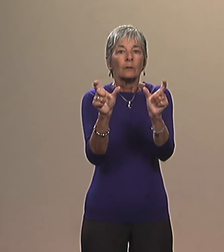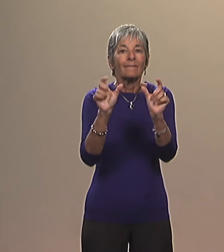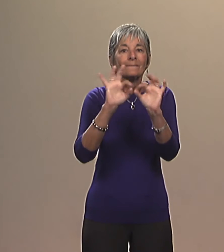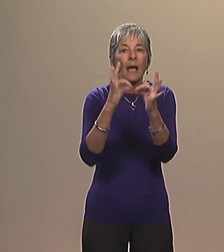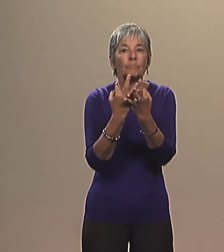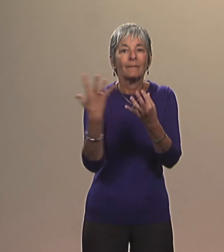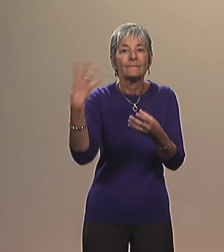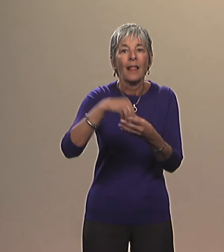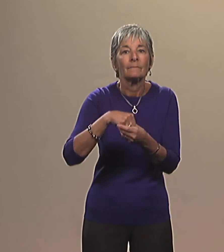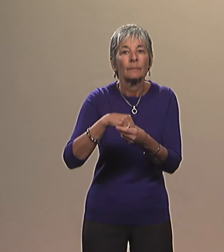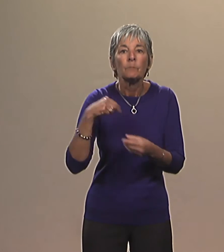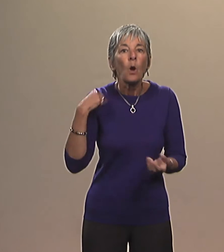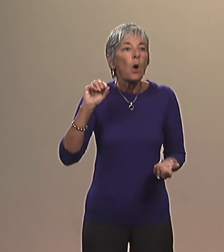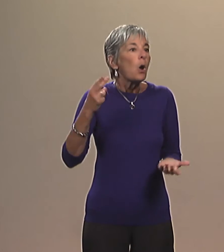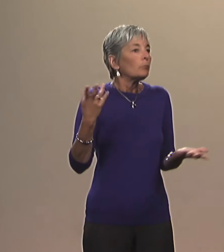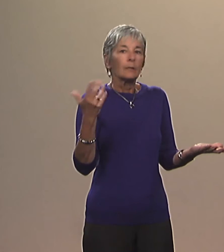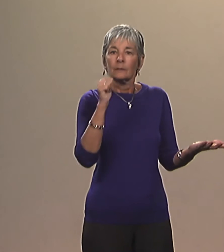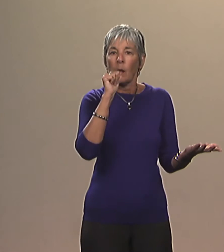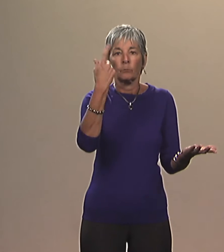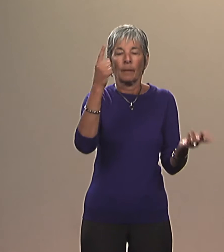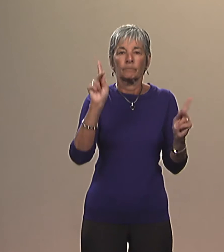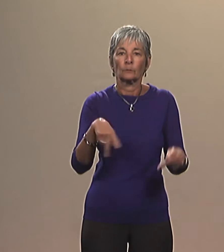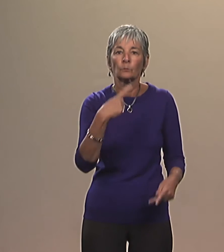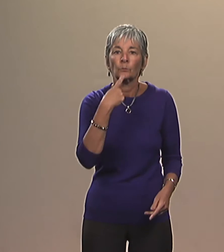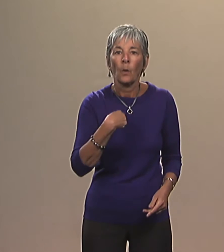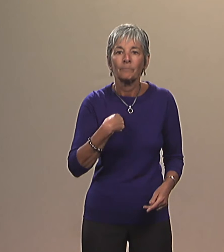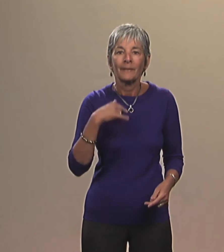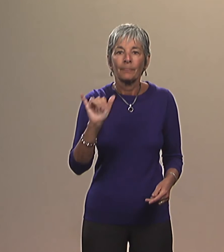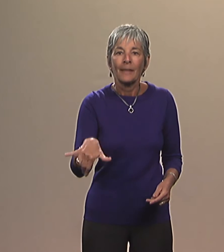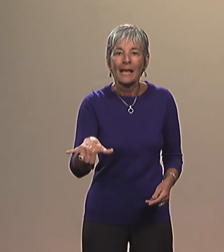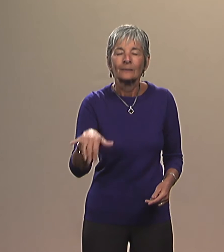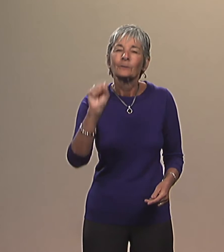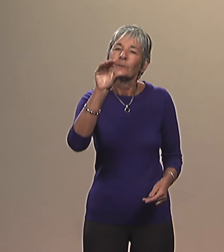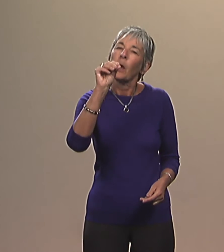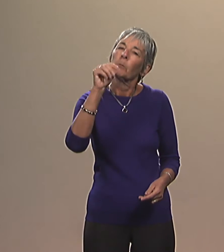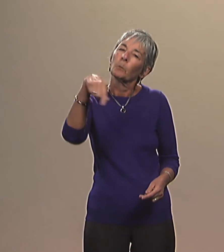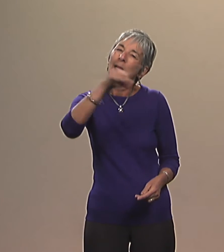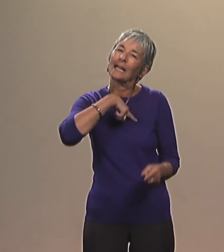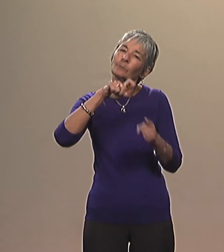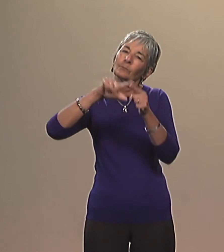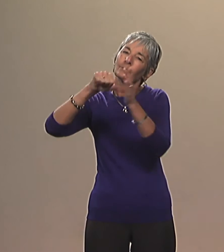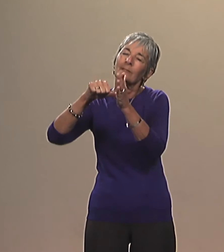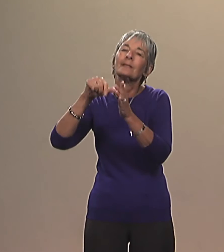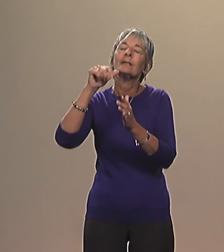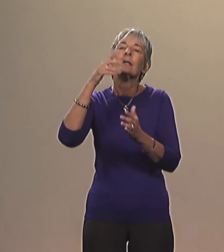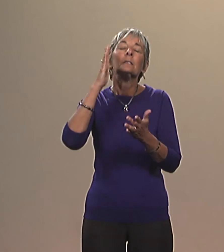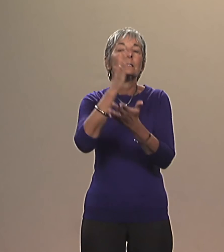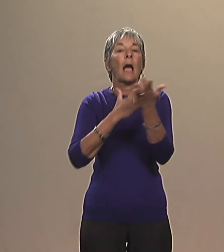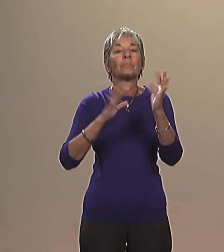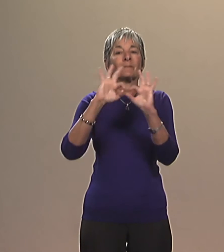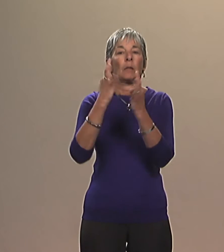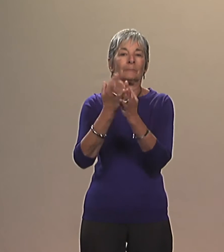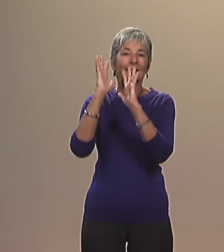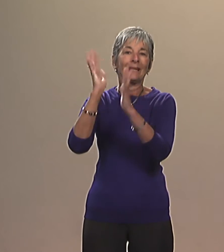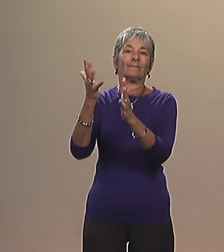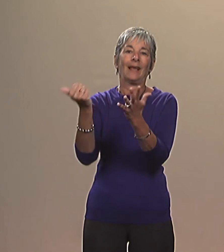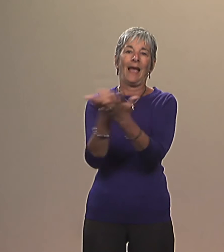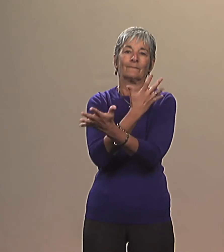this was called family involvement, and I don't understand why no one told me that. It needs to be emphasized. Some families leave everything to the